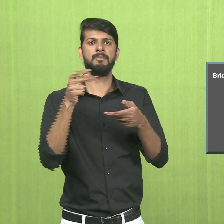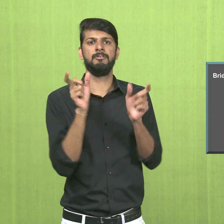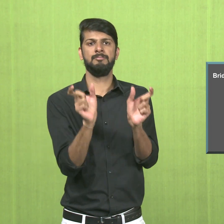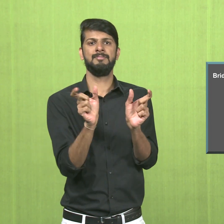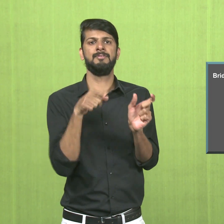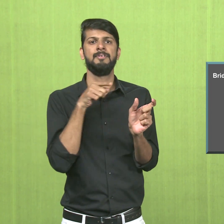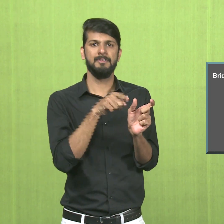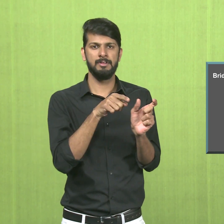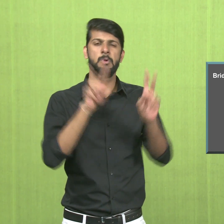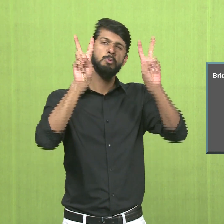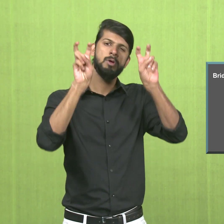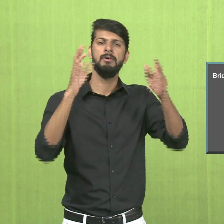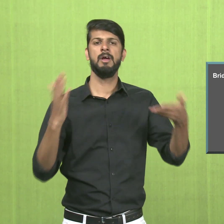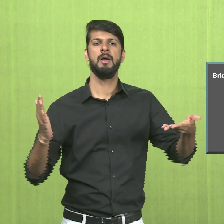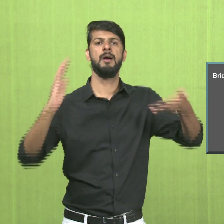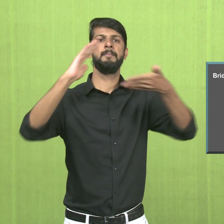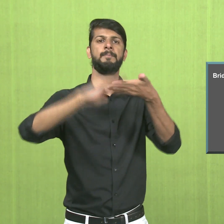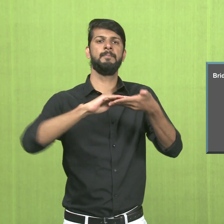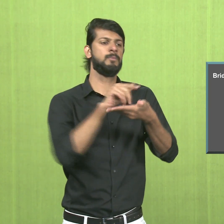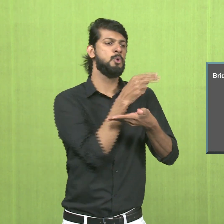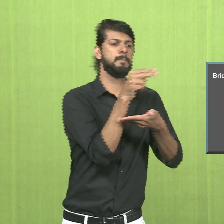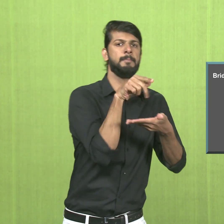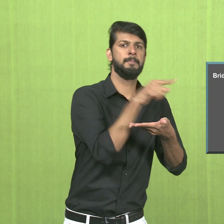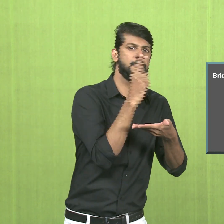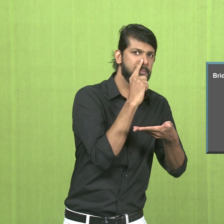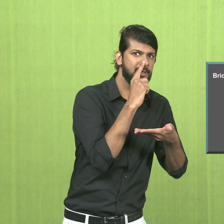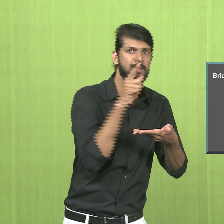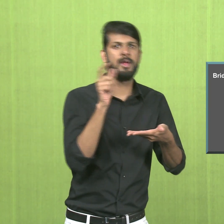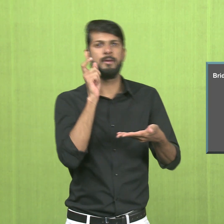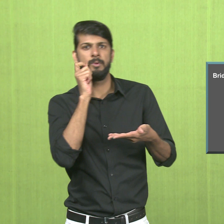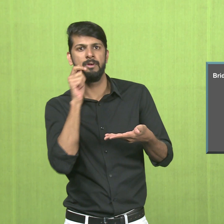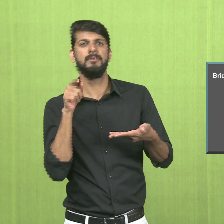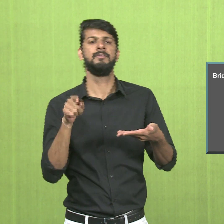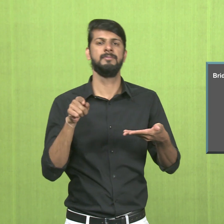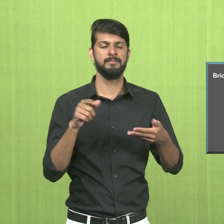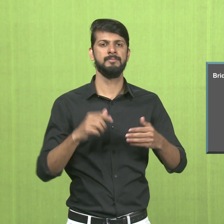male. The newlywed male and females are known as bride and groom.